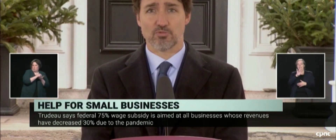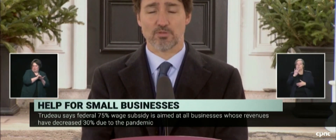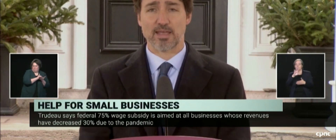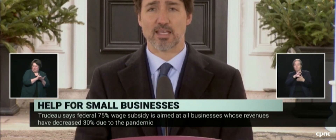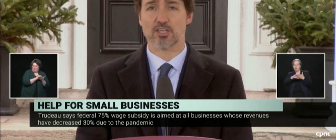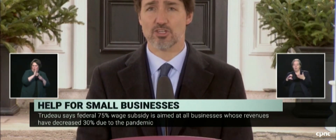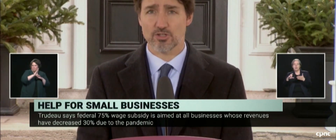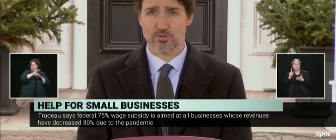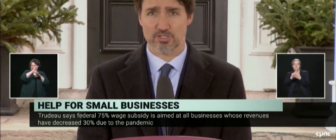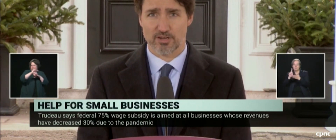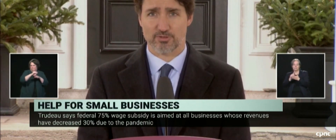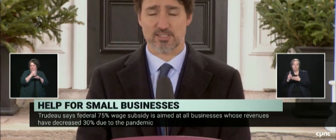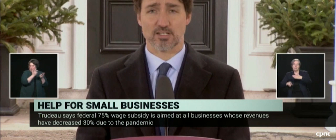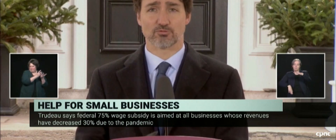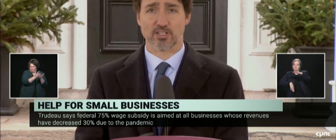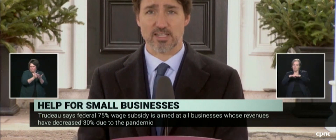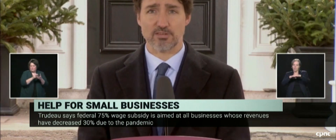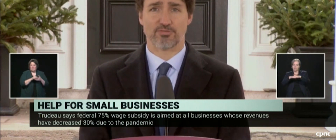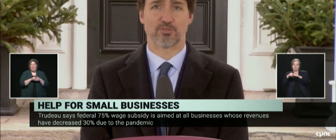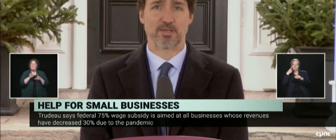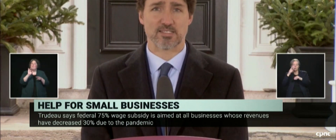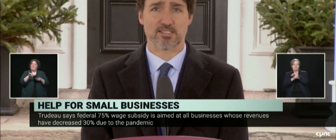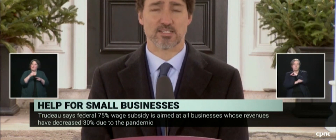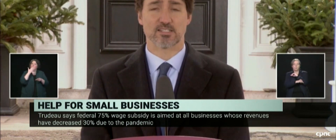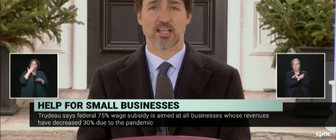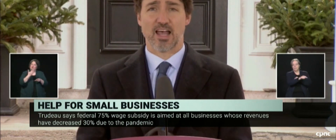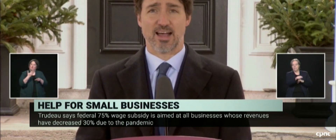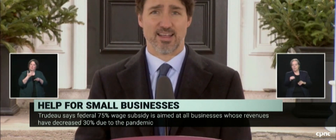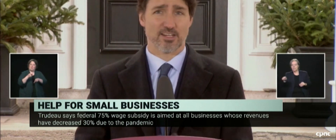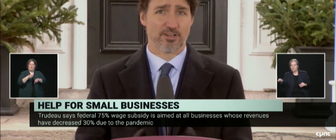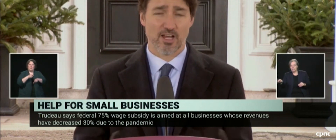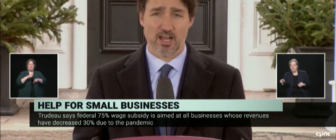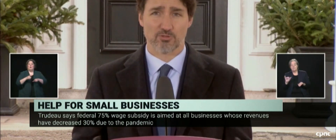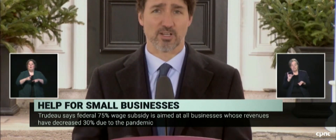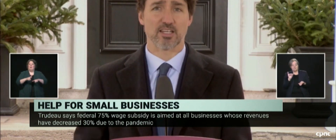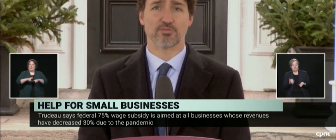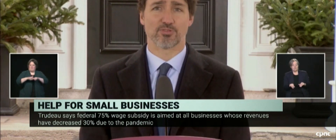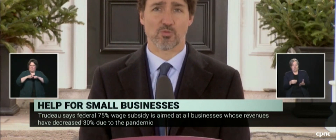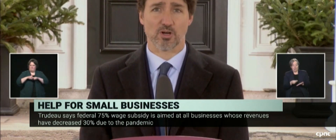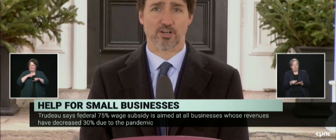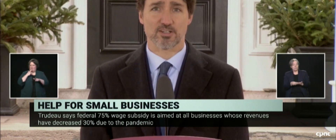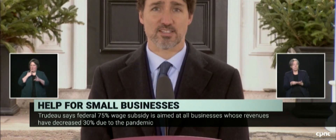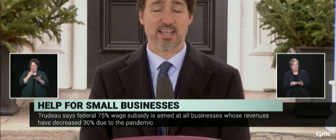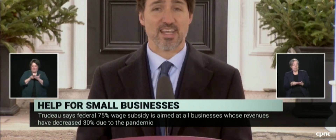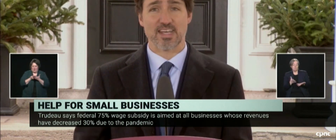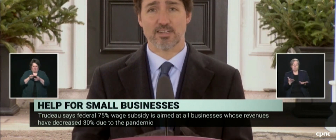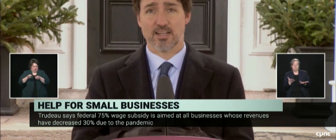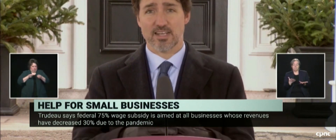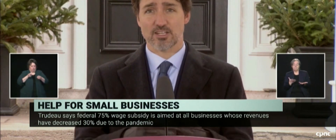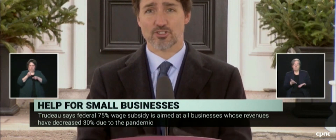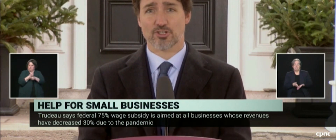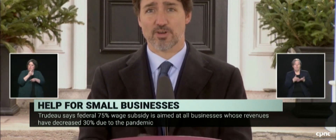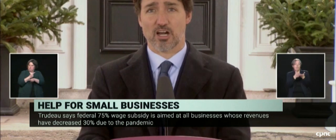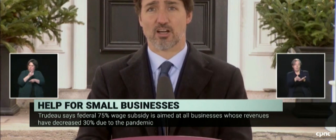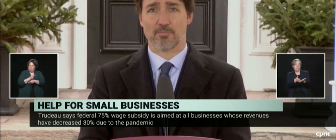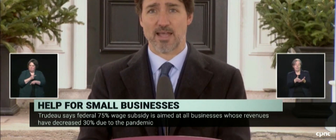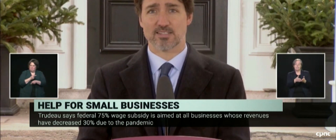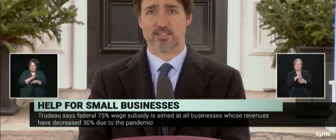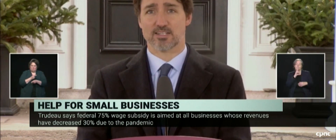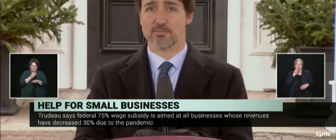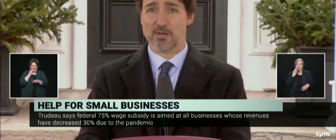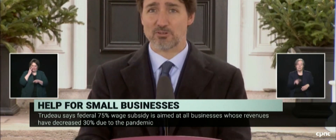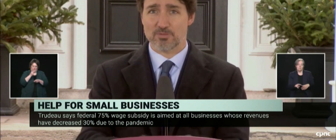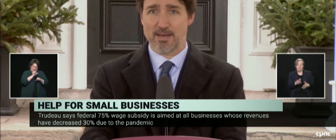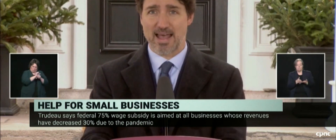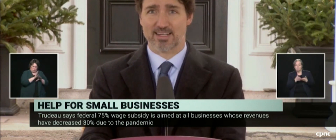measures that will make a huge difference in relief for businesses, in relief for workers, in ensuring our